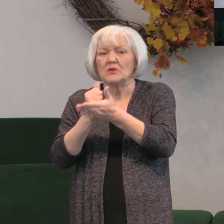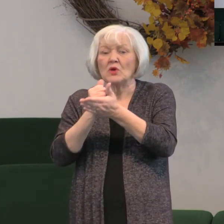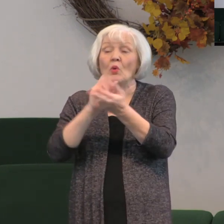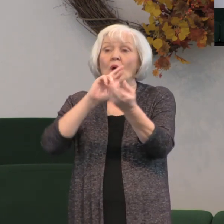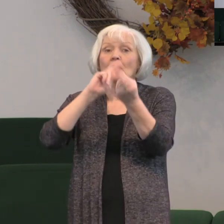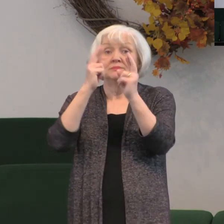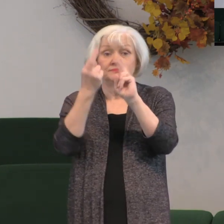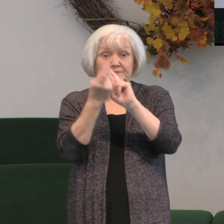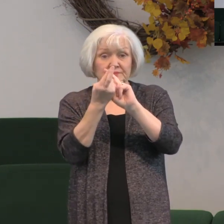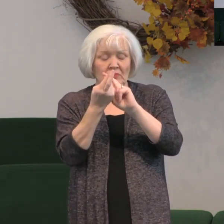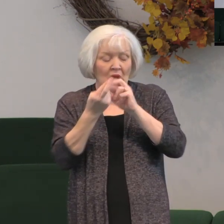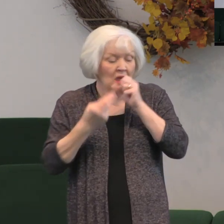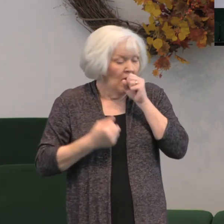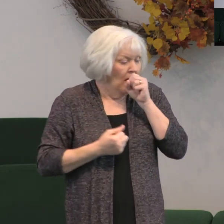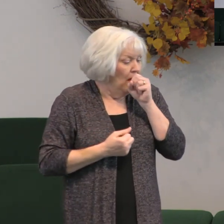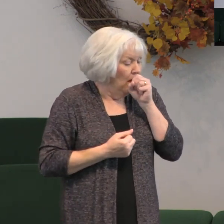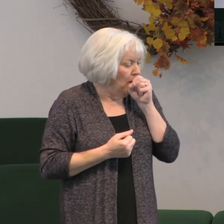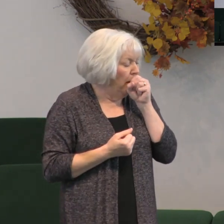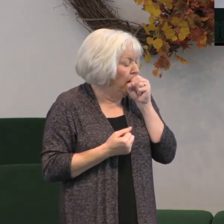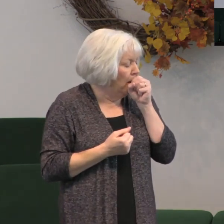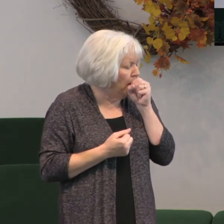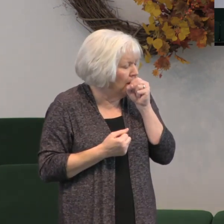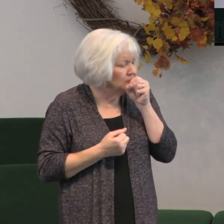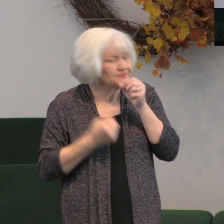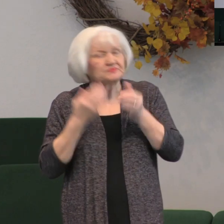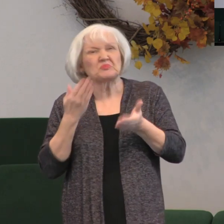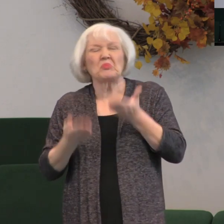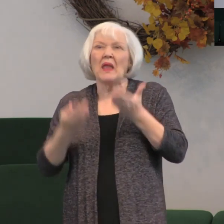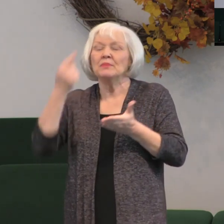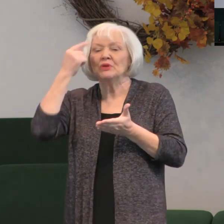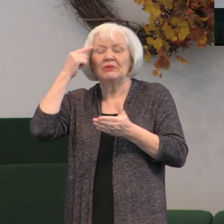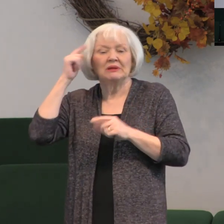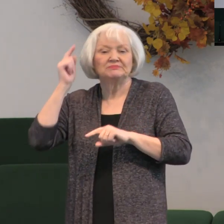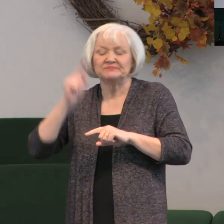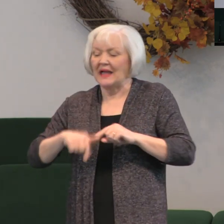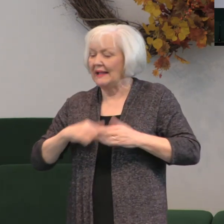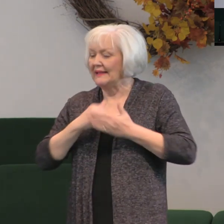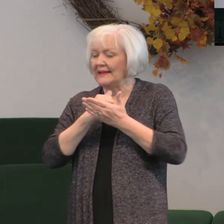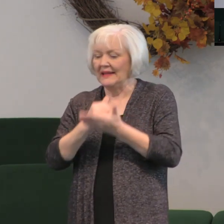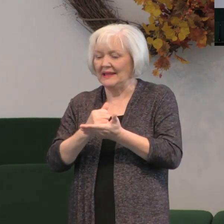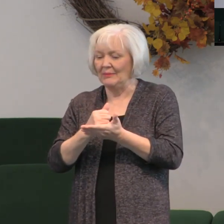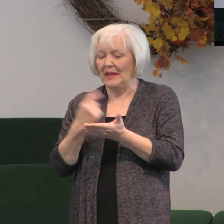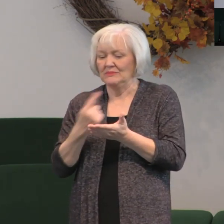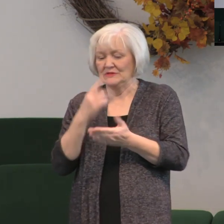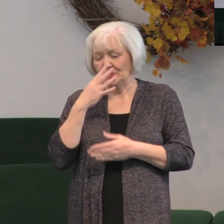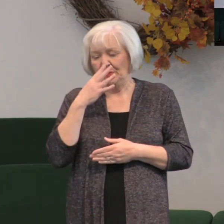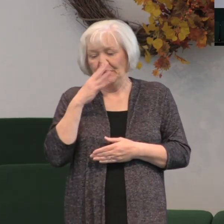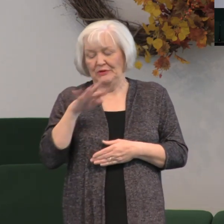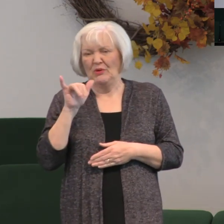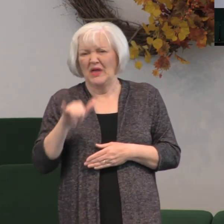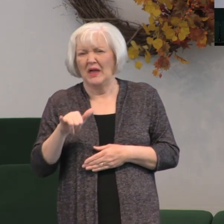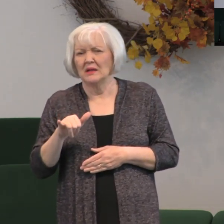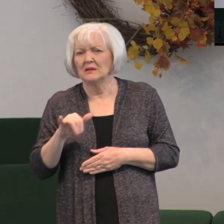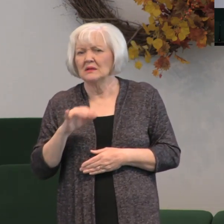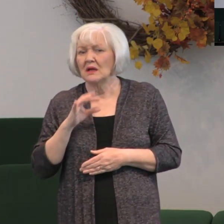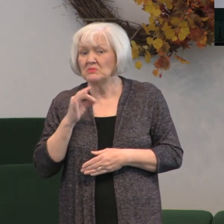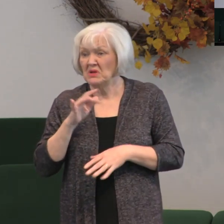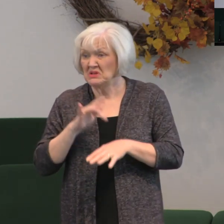Maybe you think it won't do any good and you avoid the conversation altogether. Anybody been there?